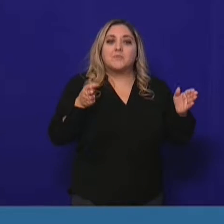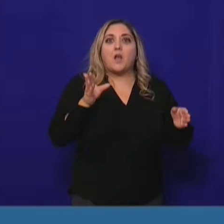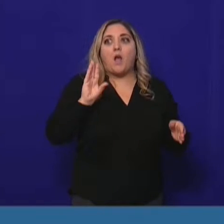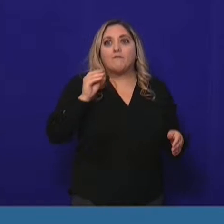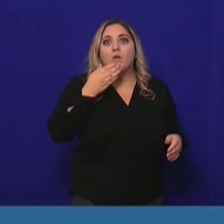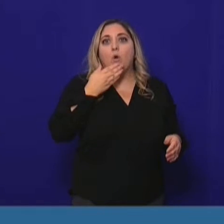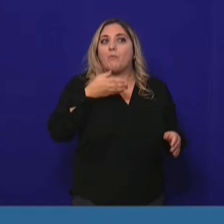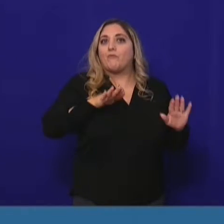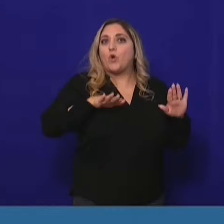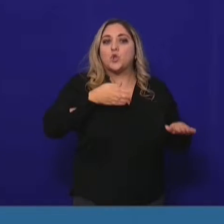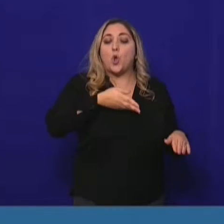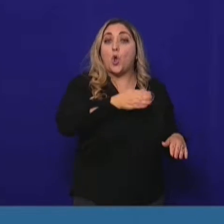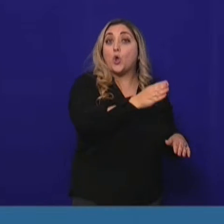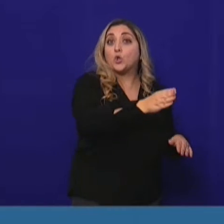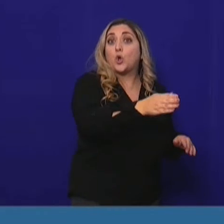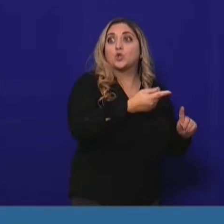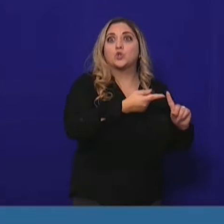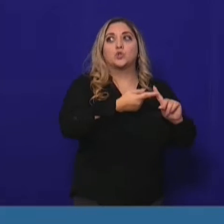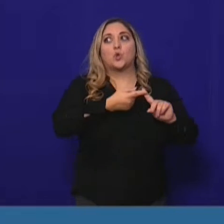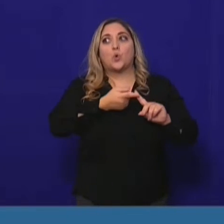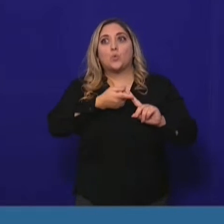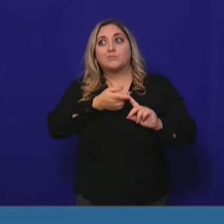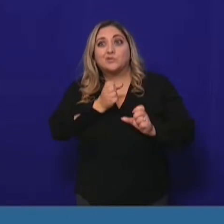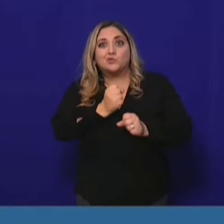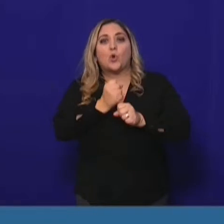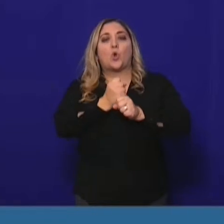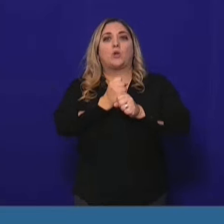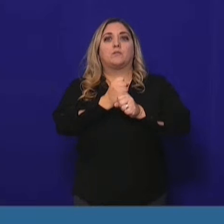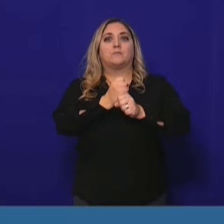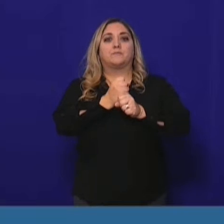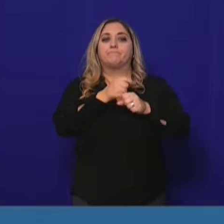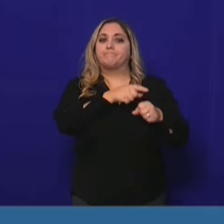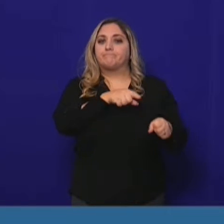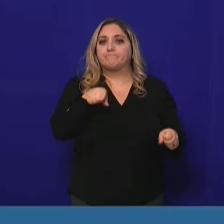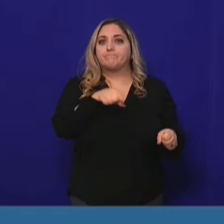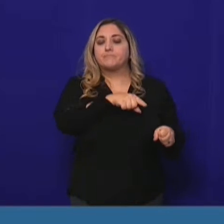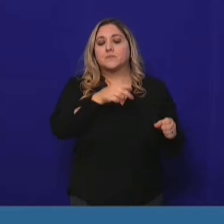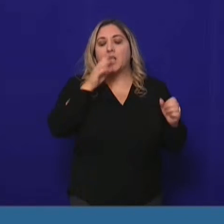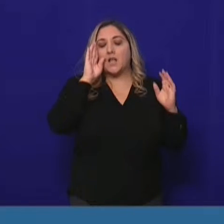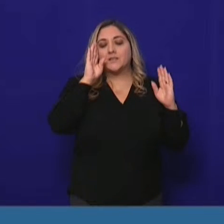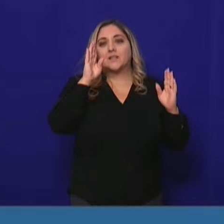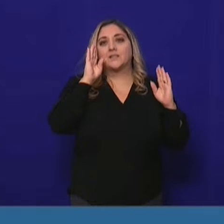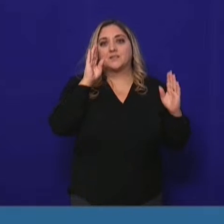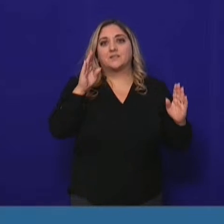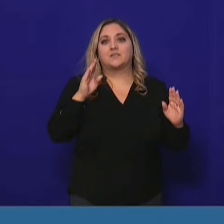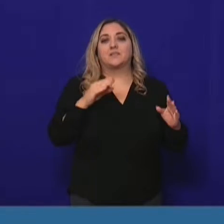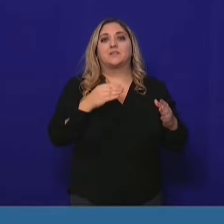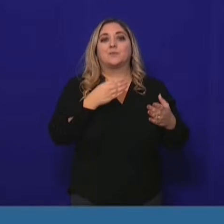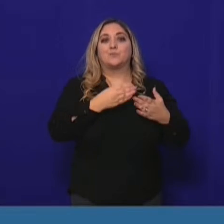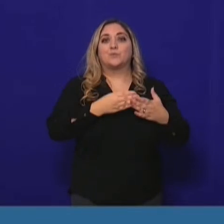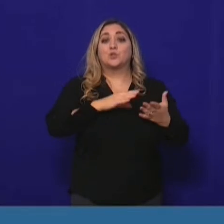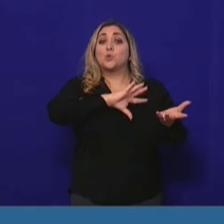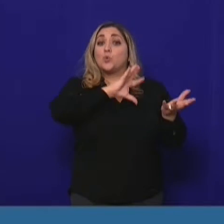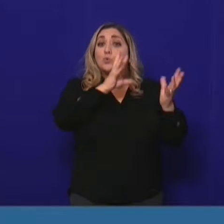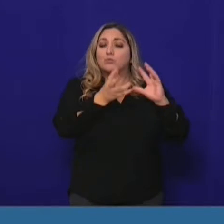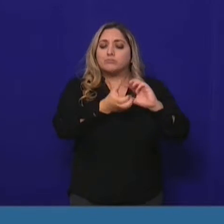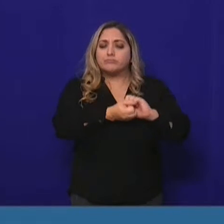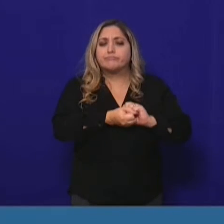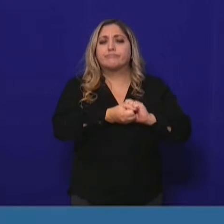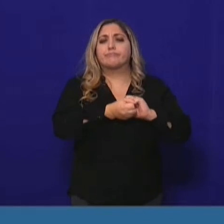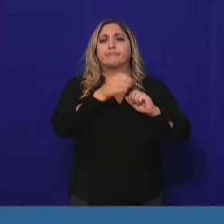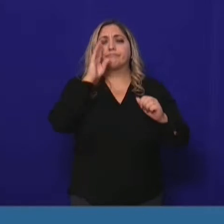joħorġu, l-iktar nies li propju jkunu qegħdin fuq il-postijiet tax-xogħol u allura rridu noqogħdu attenti li kulħadd għandu jieħu